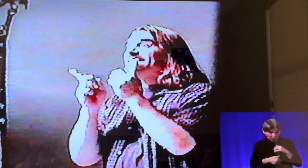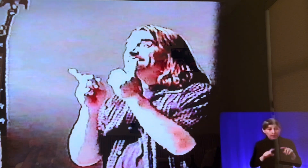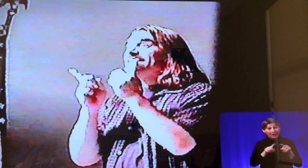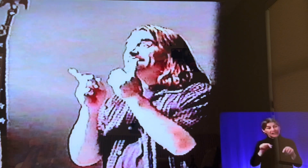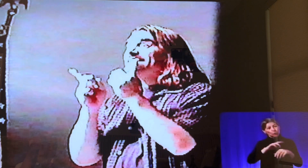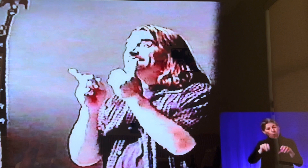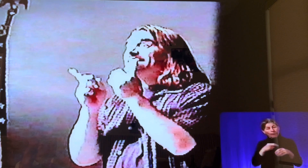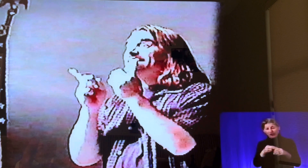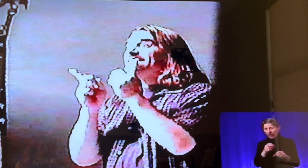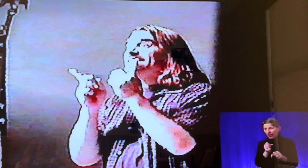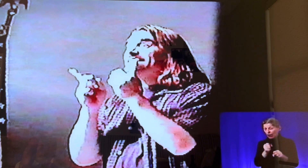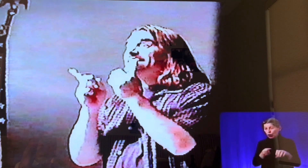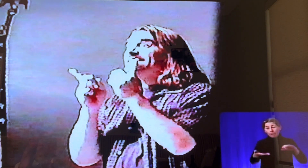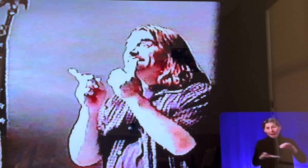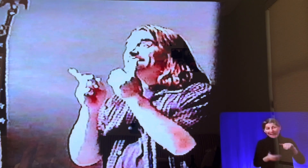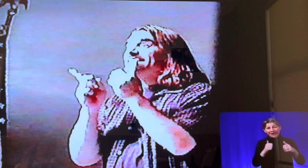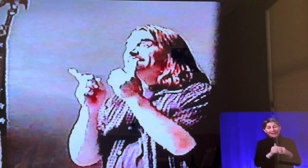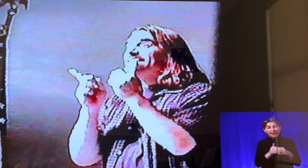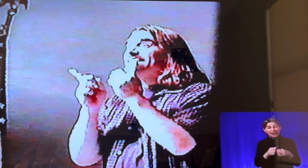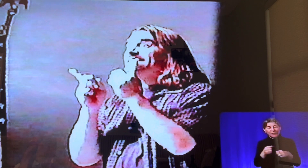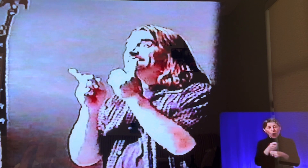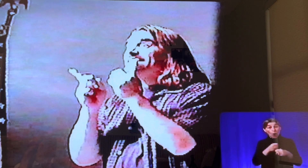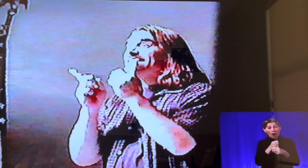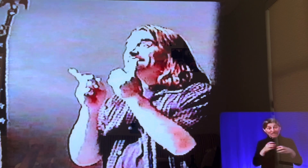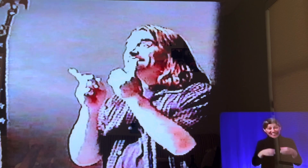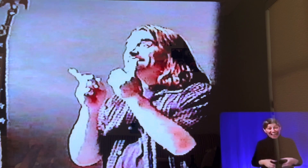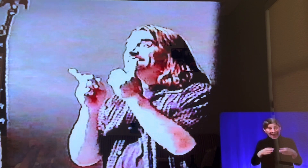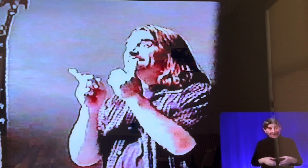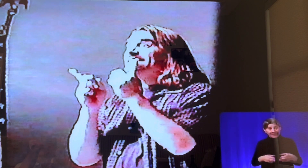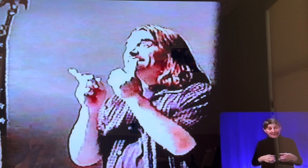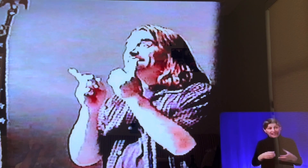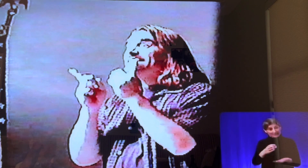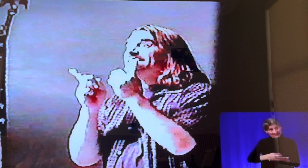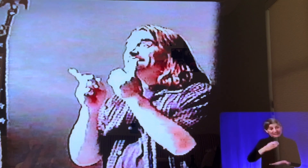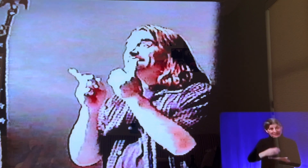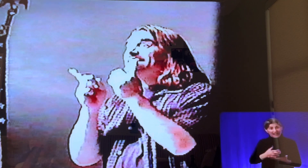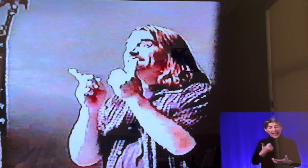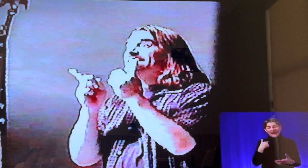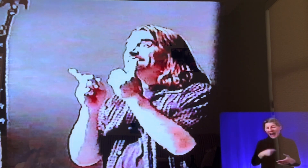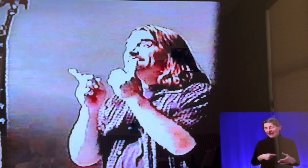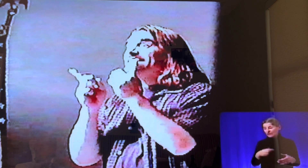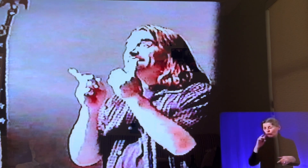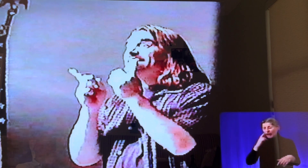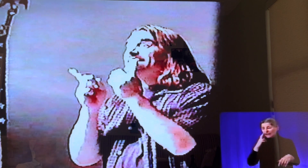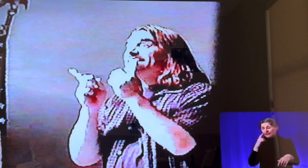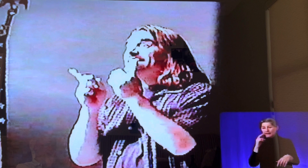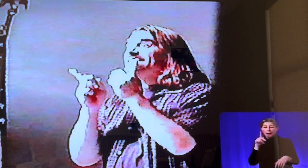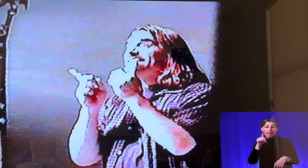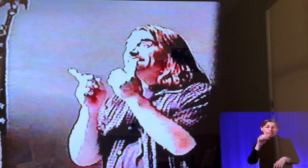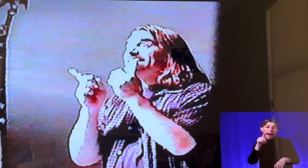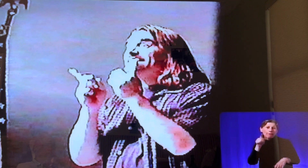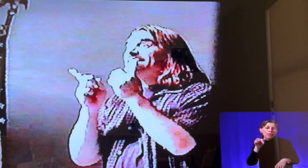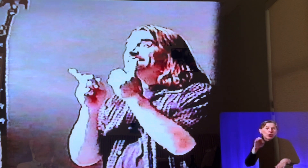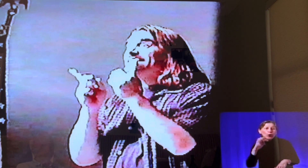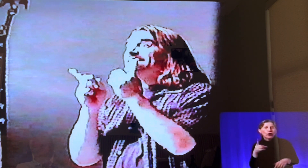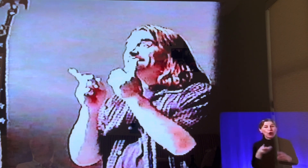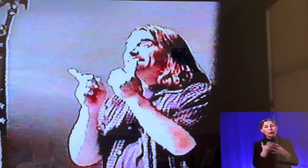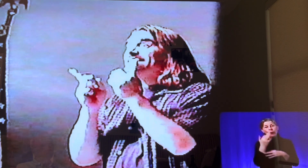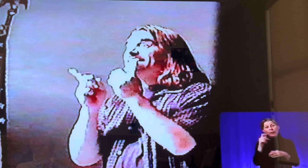like a coffee can shape, and it has raisins. So you might say raisins are peppered through it, or it had raisins all through it, or again,